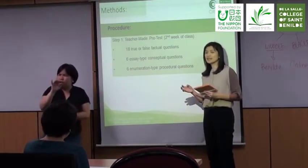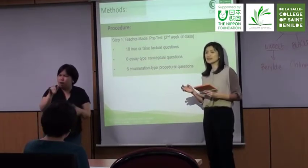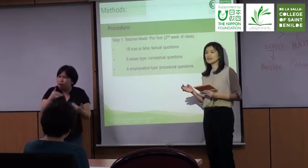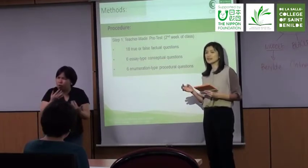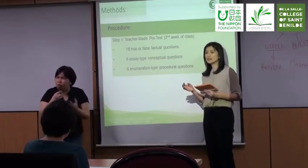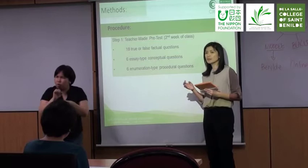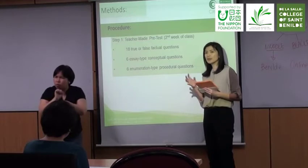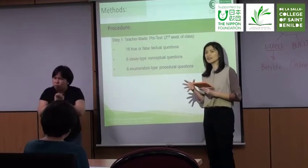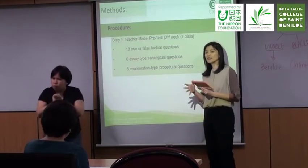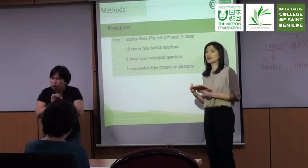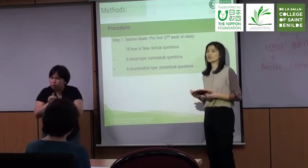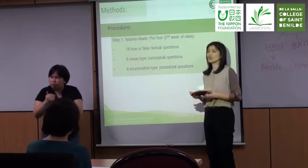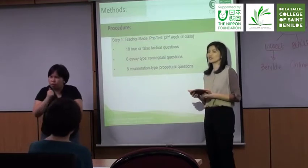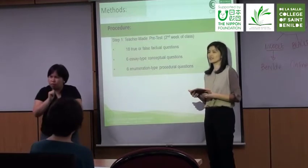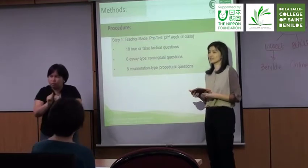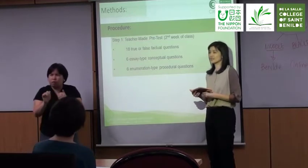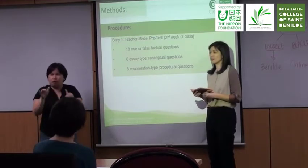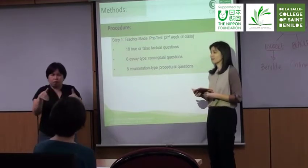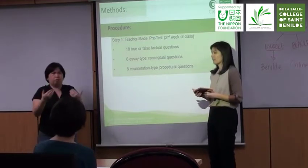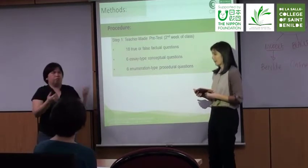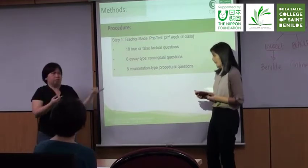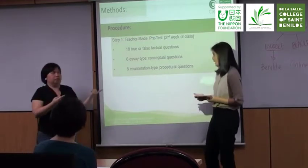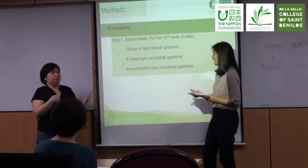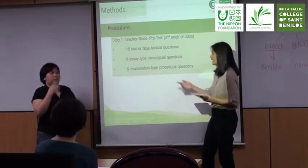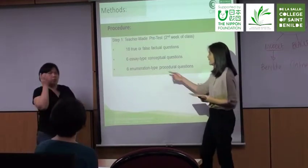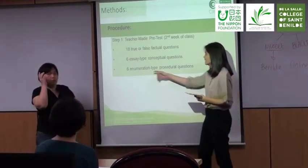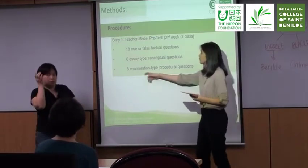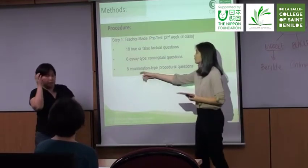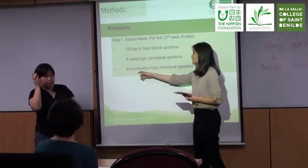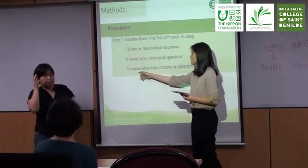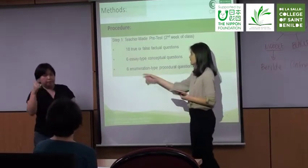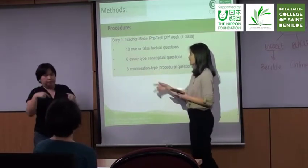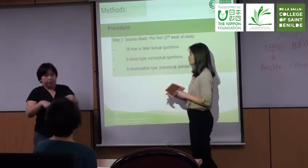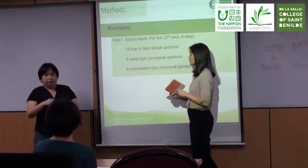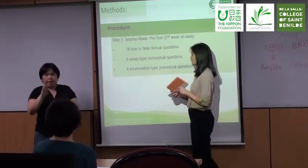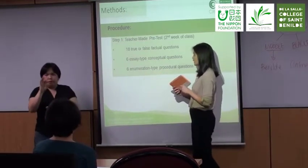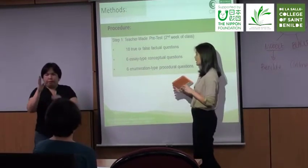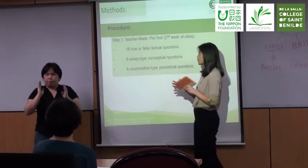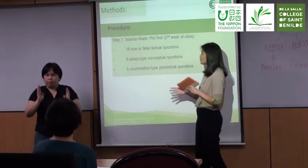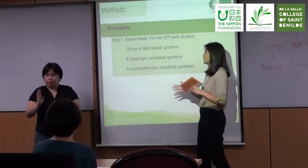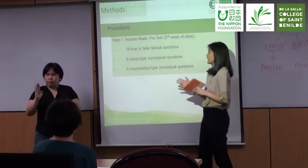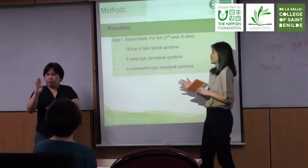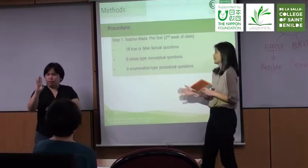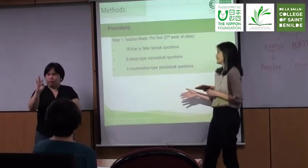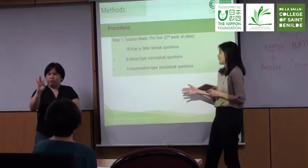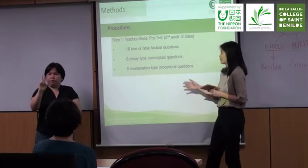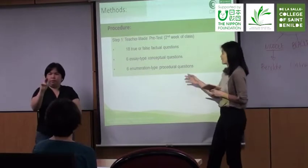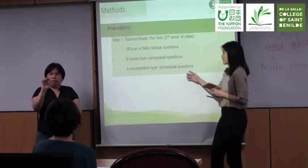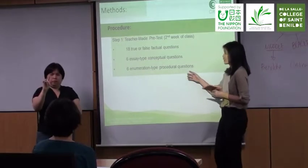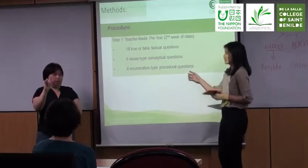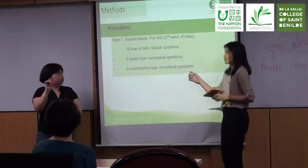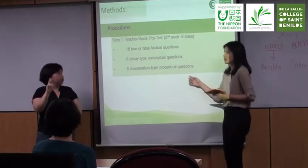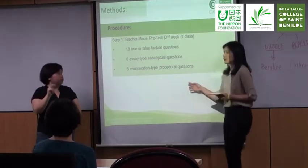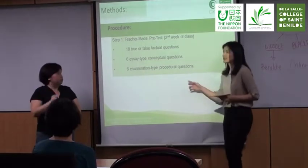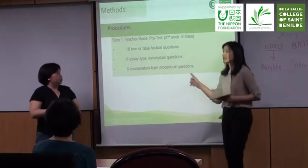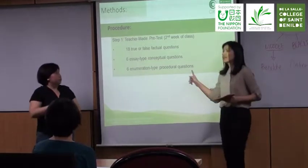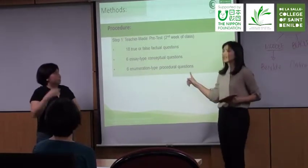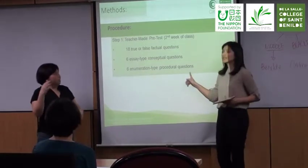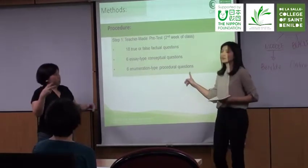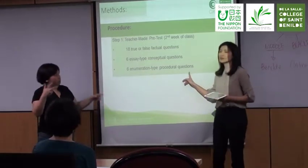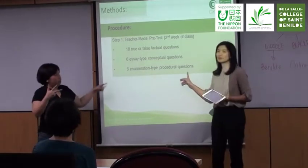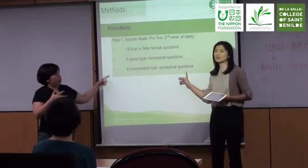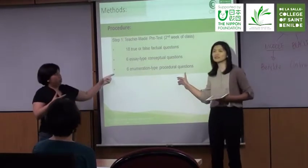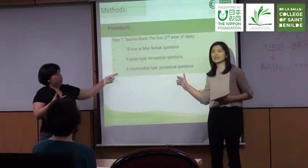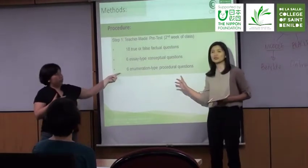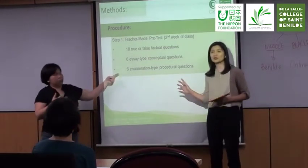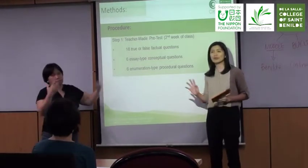in body functions. And lastly would be 6 enumeration type procedural questions.